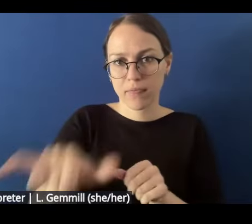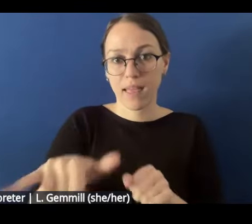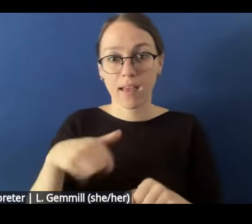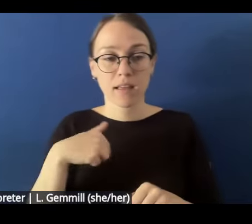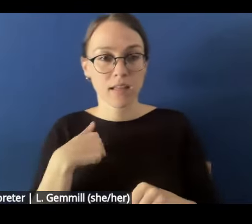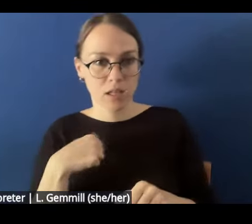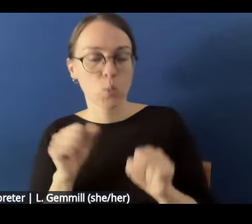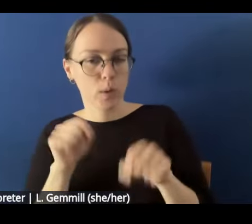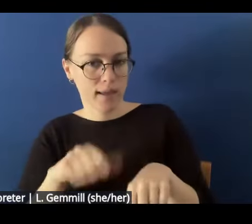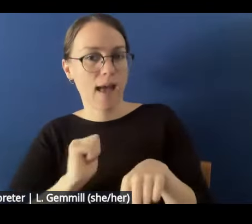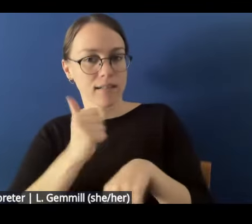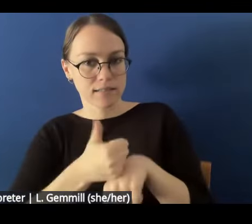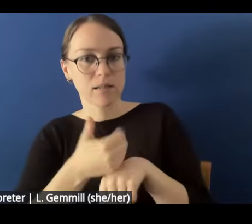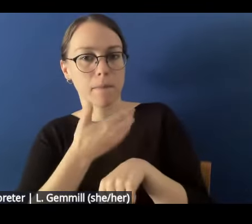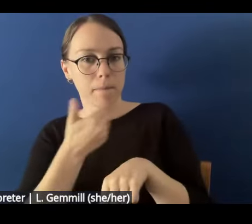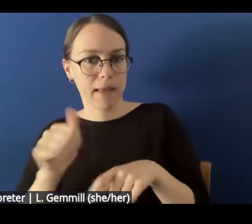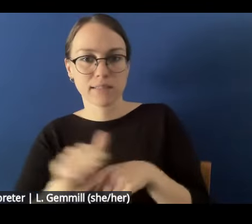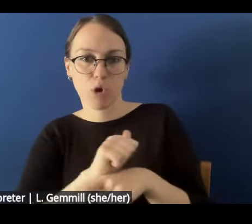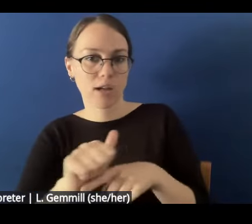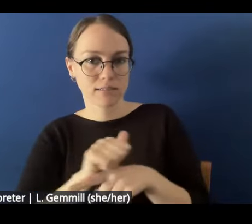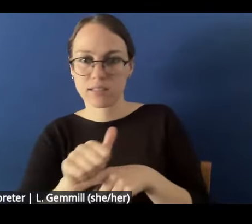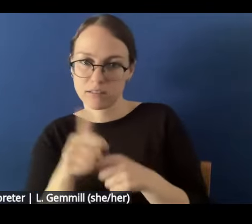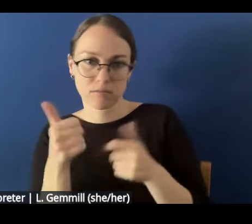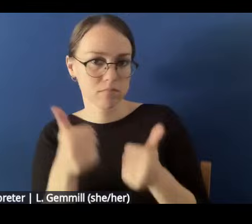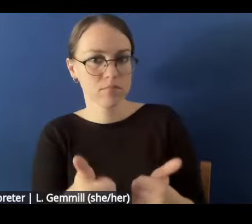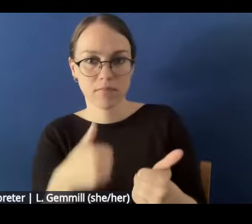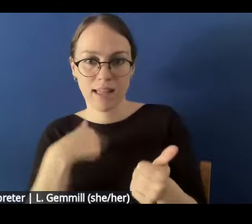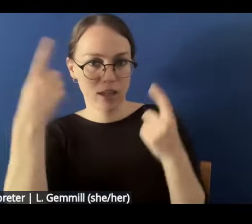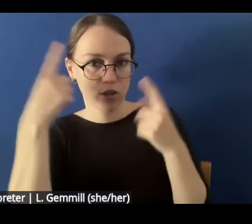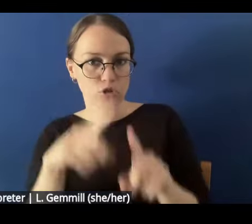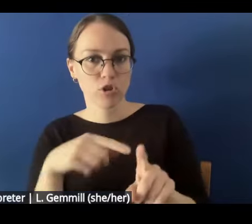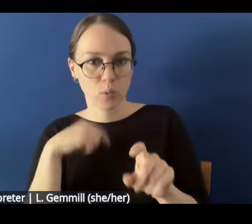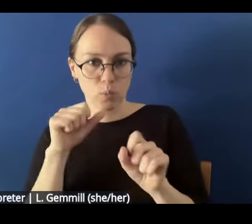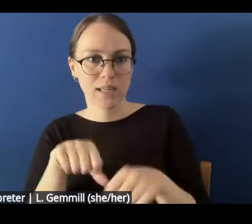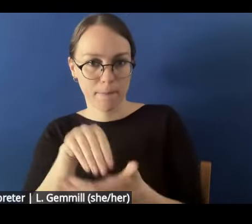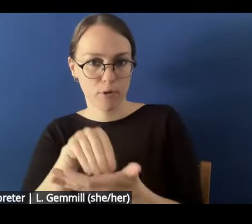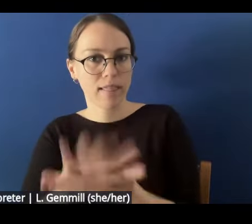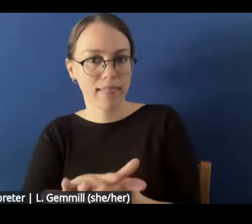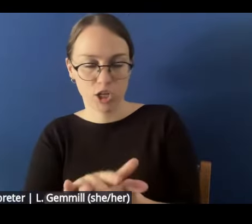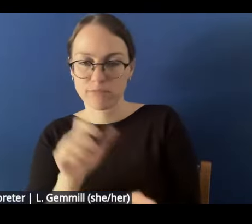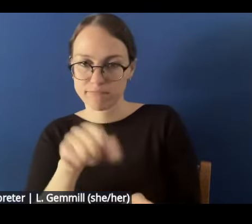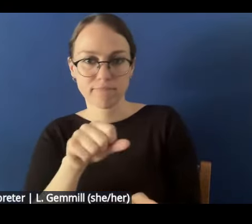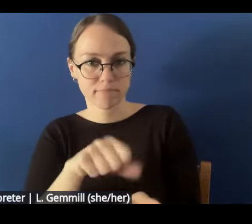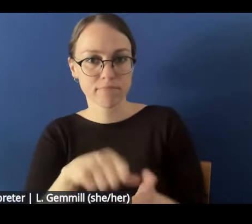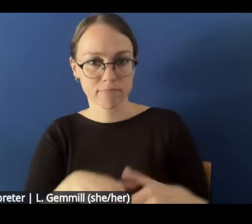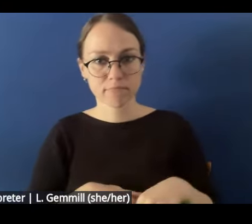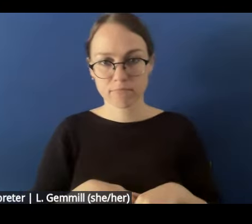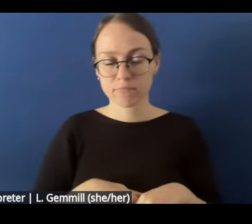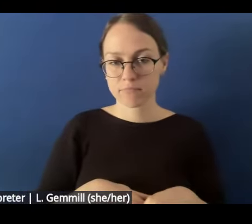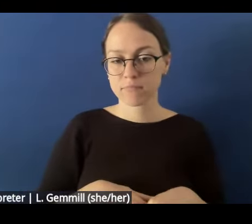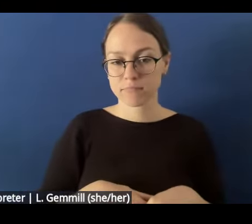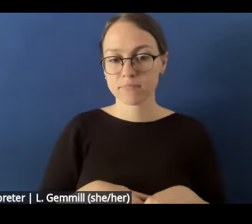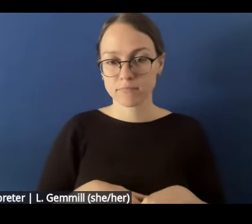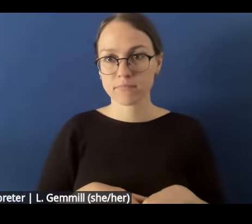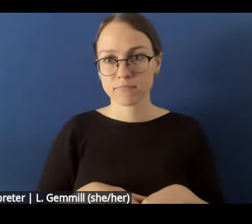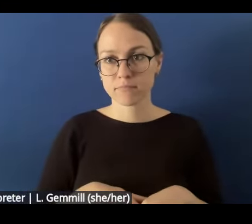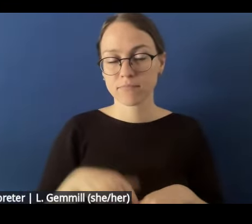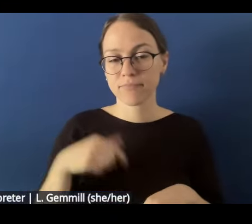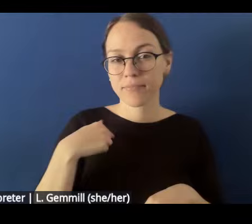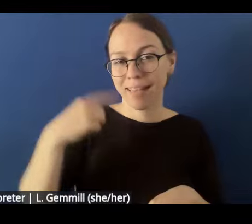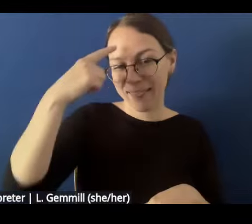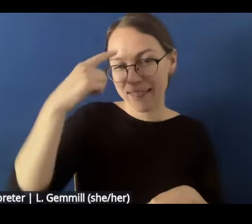best practice. Like that's, you know, and we But it can also, say, right, and we can put it in matter there. of Yep. procedure. Yeah, absolutely. Yep. I think too, there's a